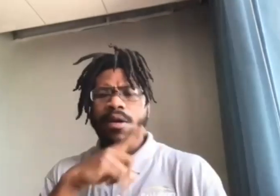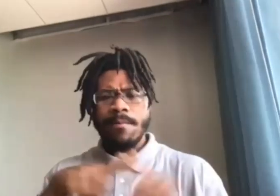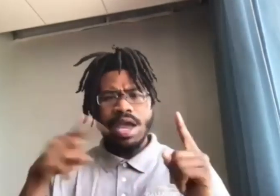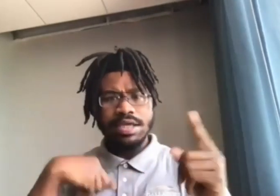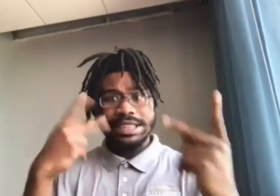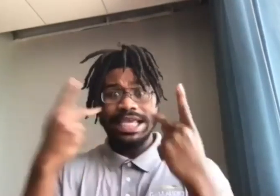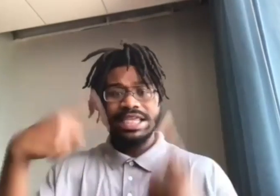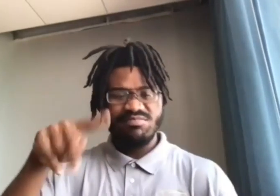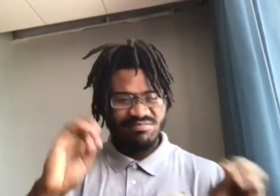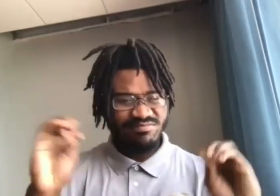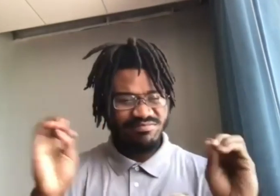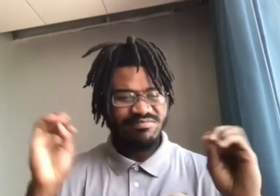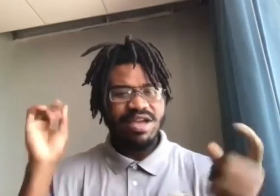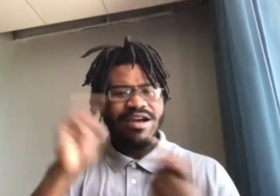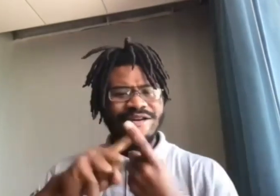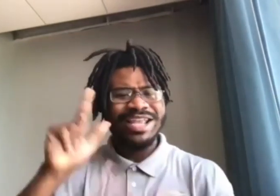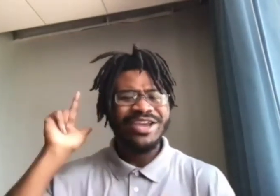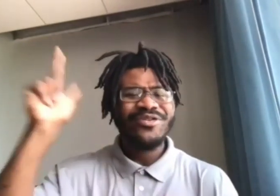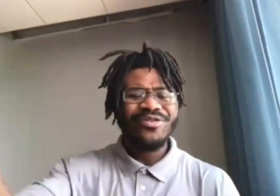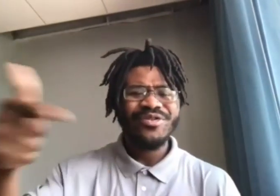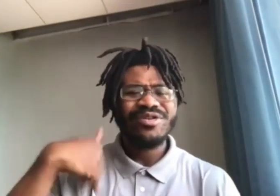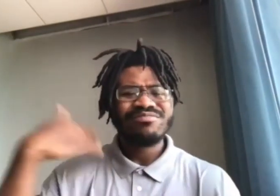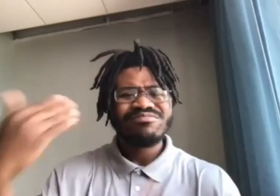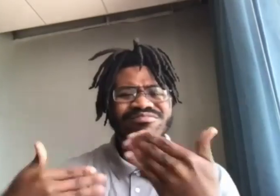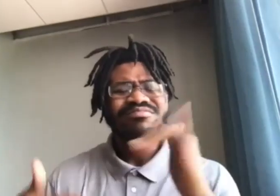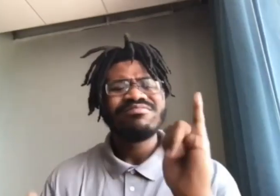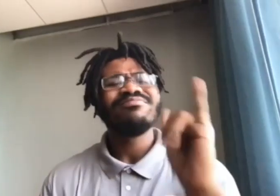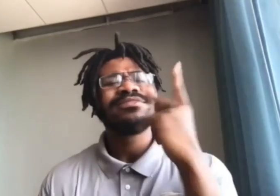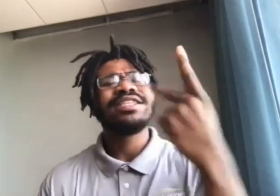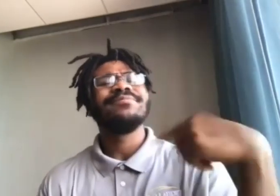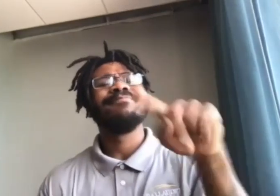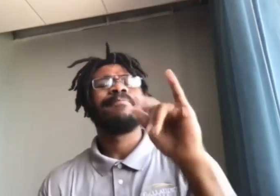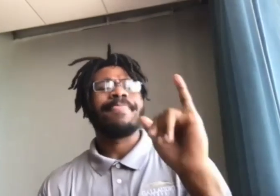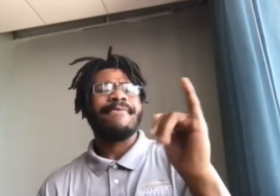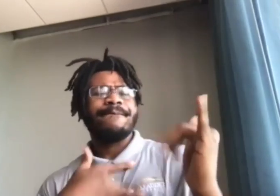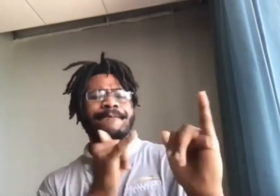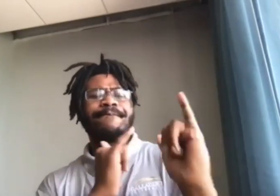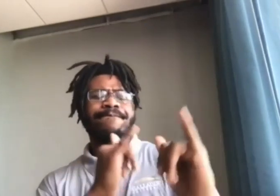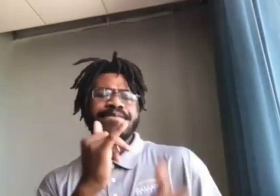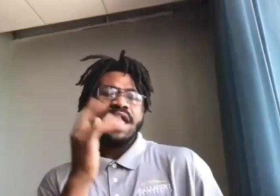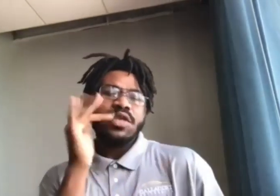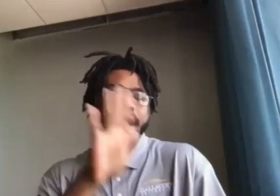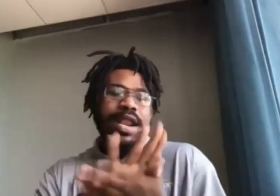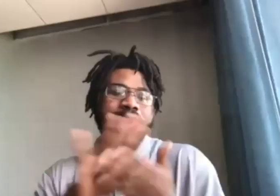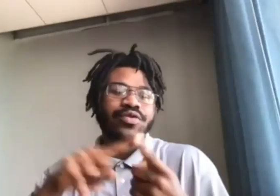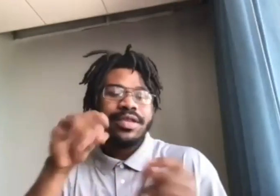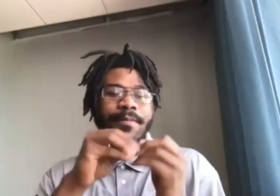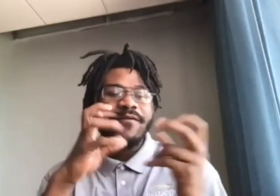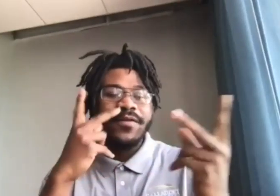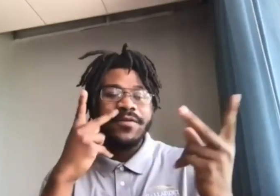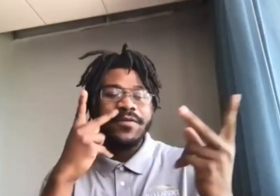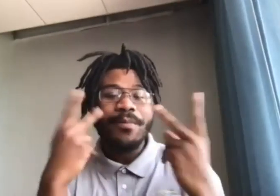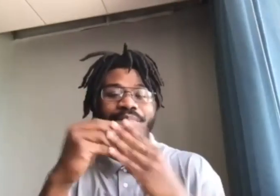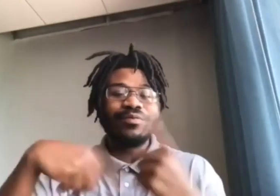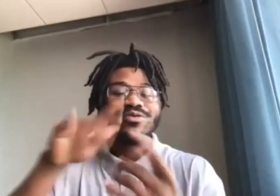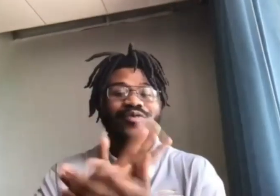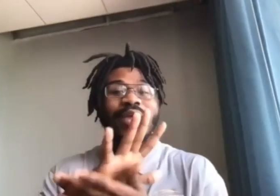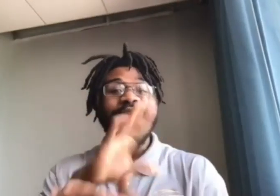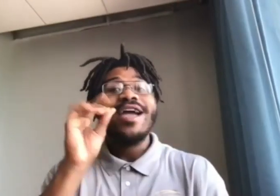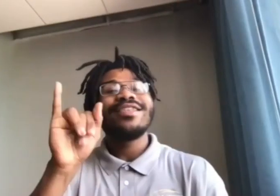that there were more and more people, and I didn't start seeing them until later, seeing people who looked like me, and it would